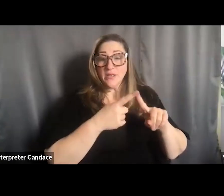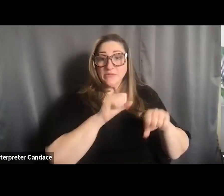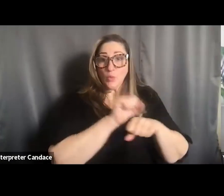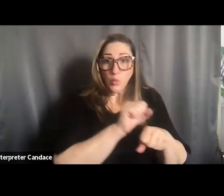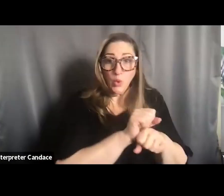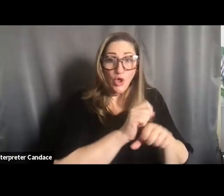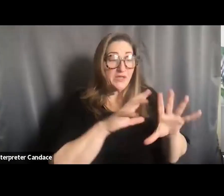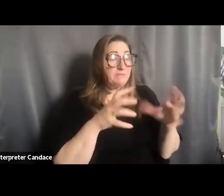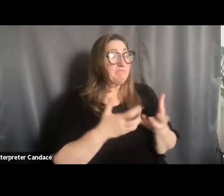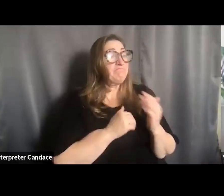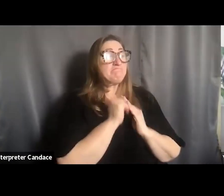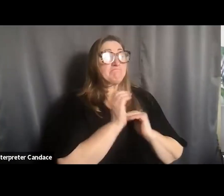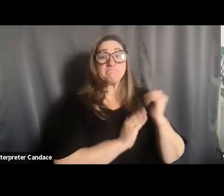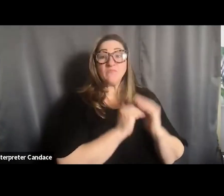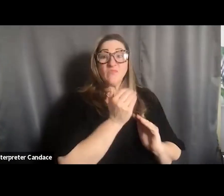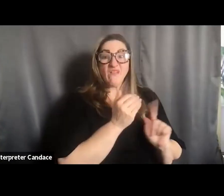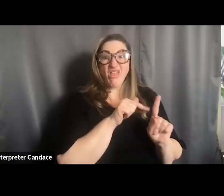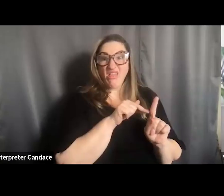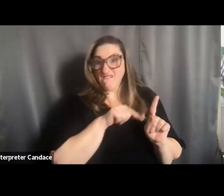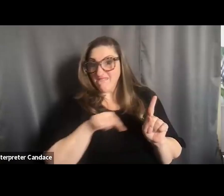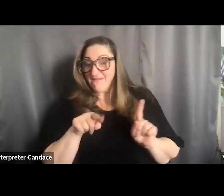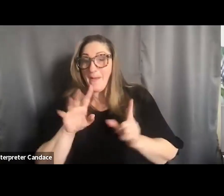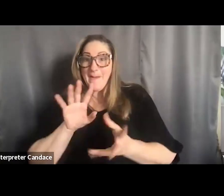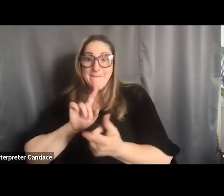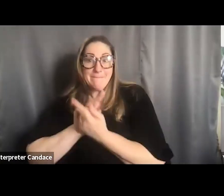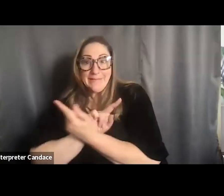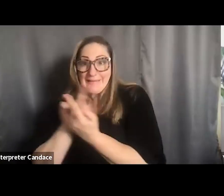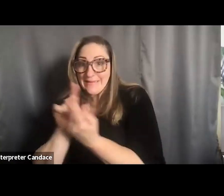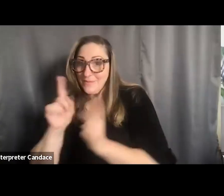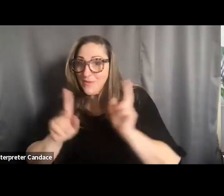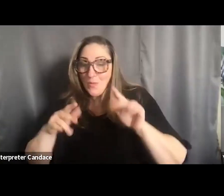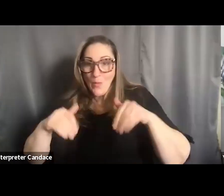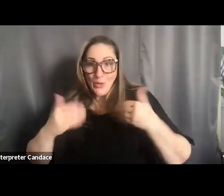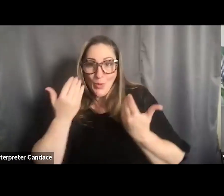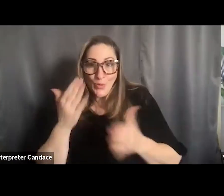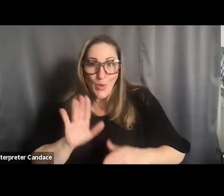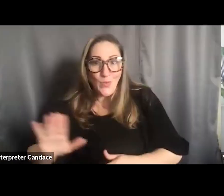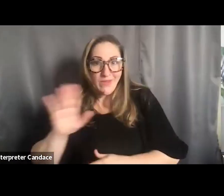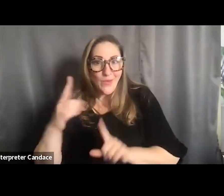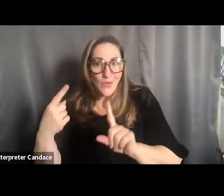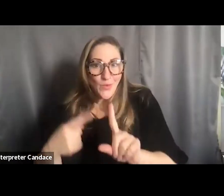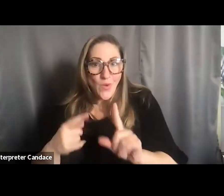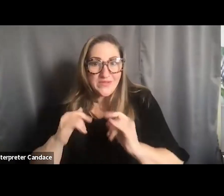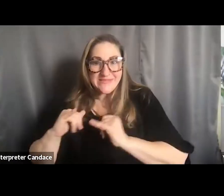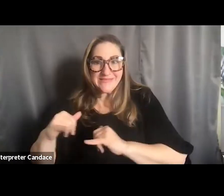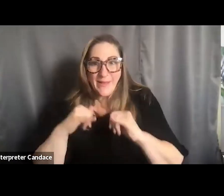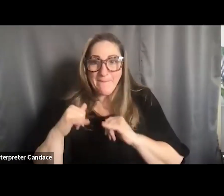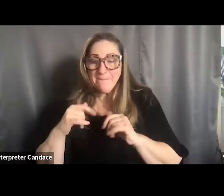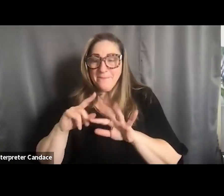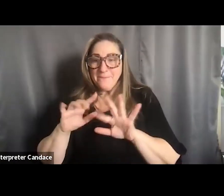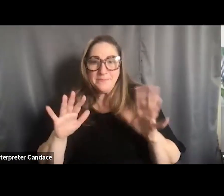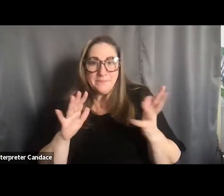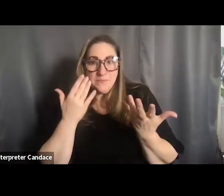and less worn space of meeting with people we don't know yet, who are not in our immediate